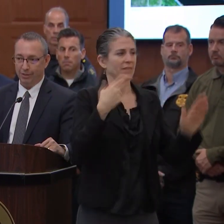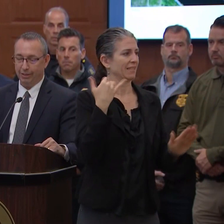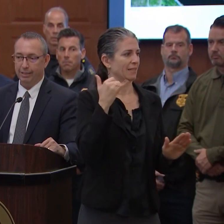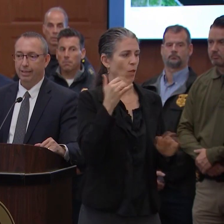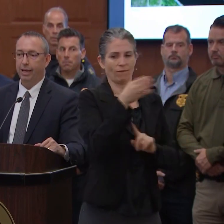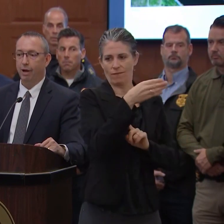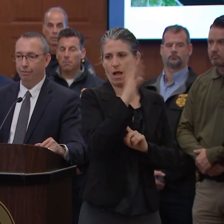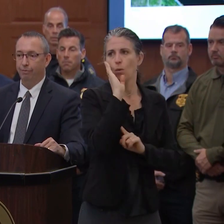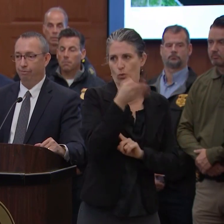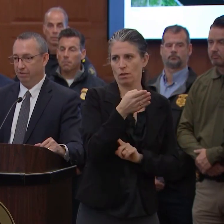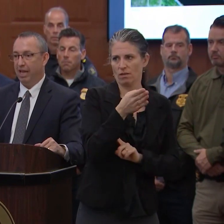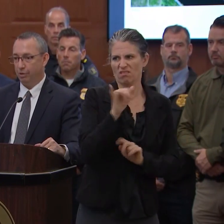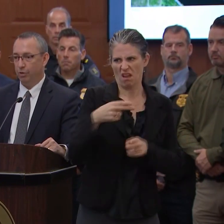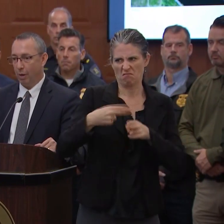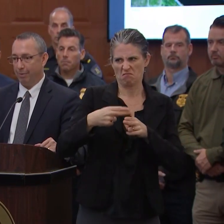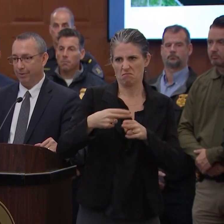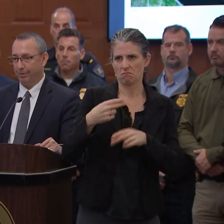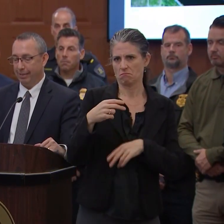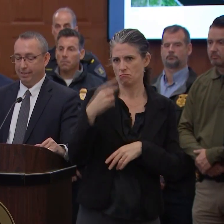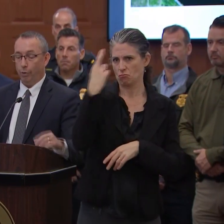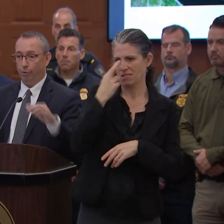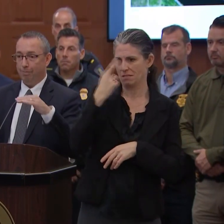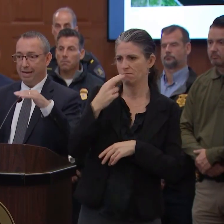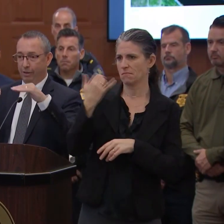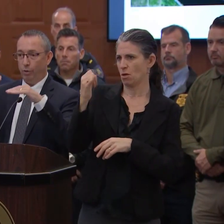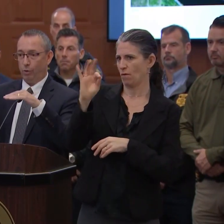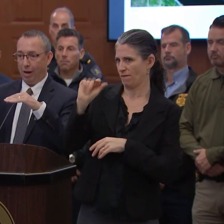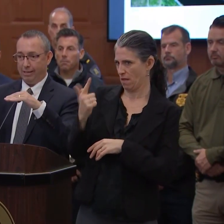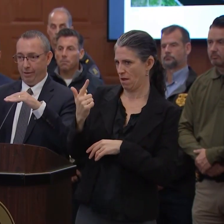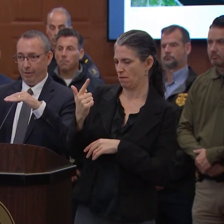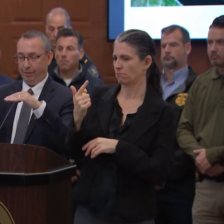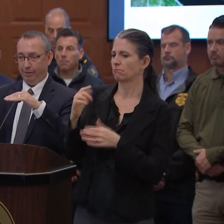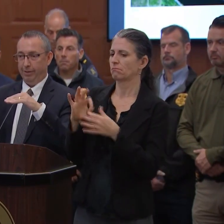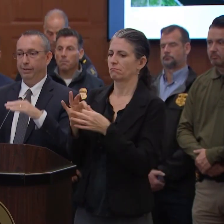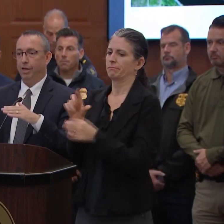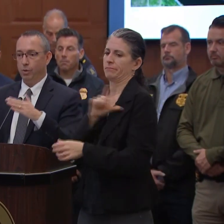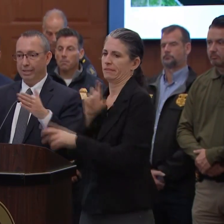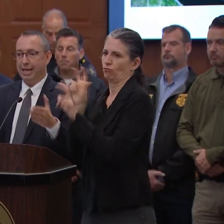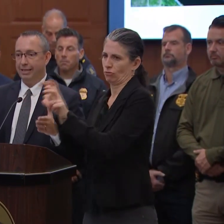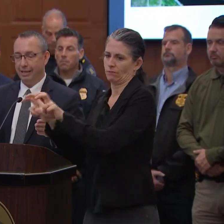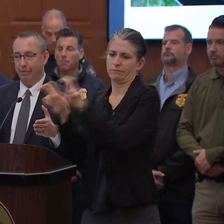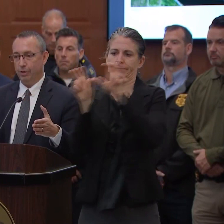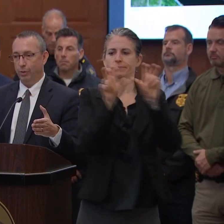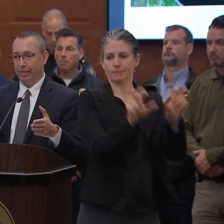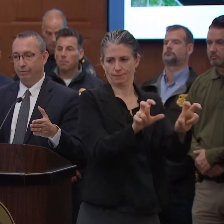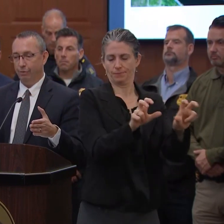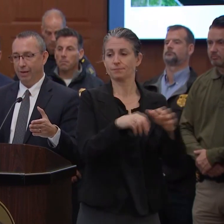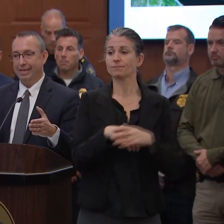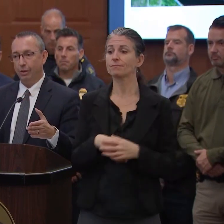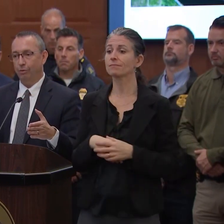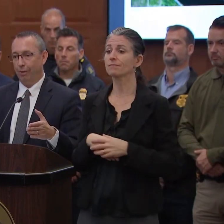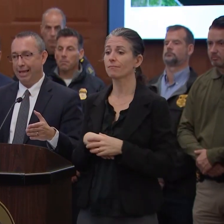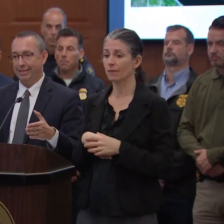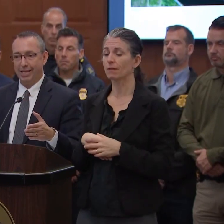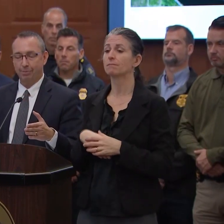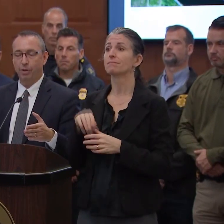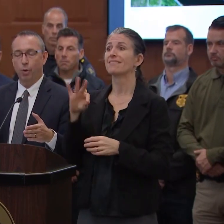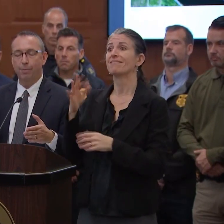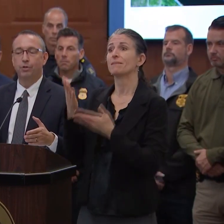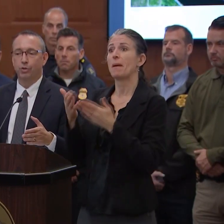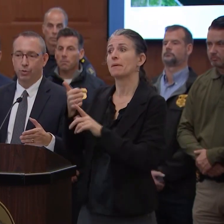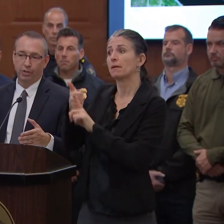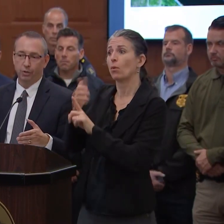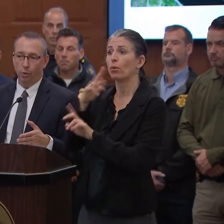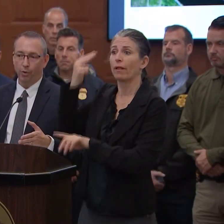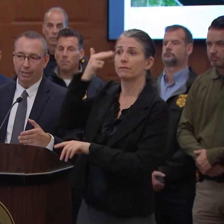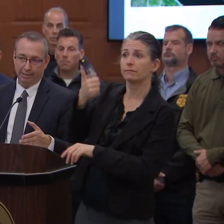in possession of dangerous weapons? So if we meet those criteria, then you can take an individual in for a yellow flag assessment, a